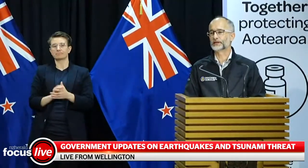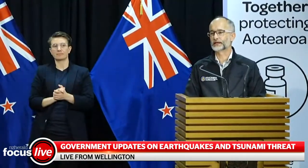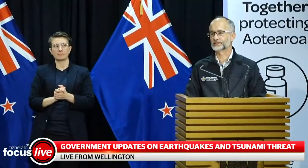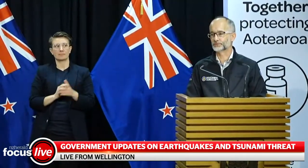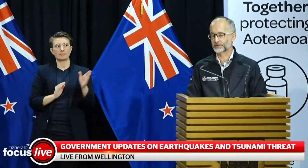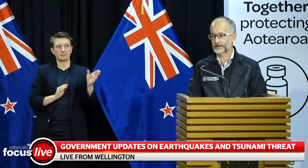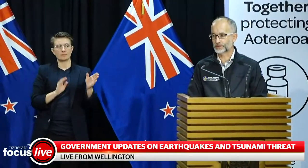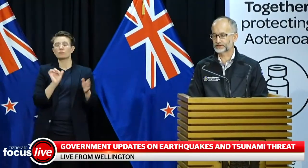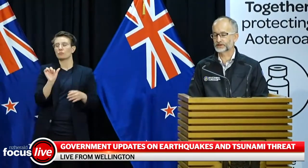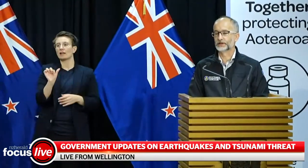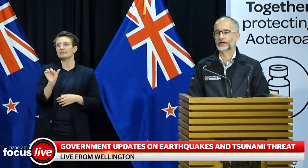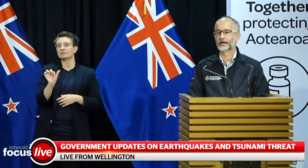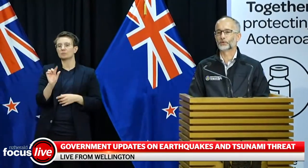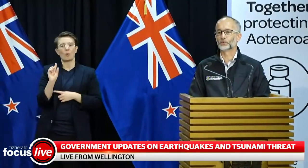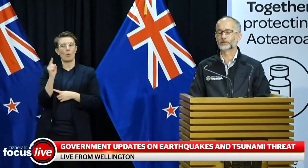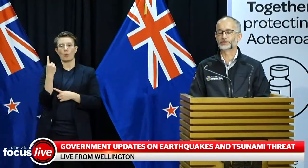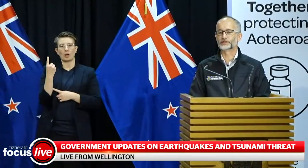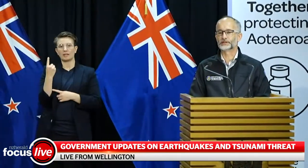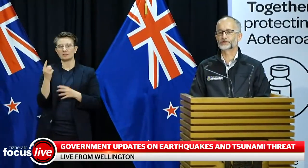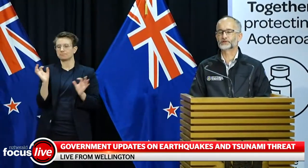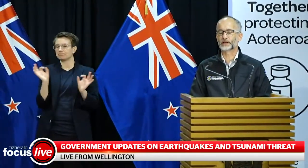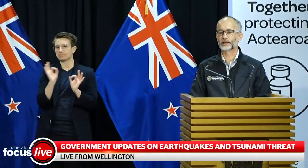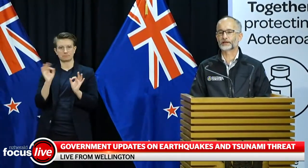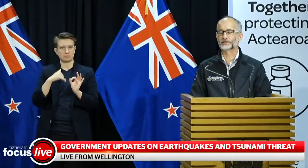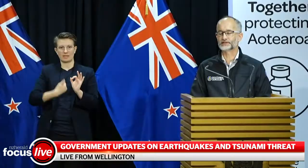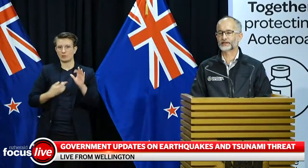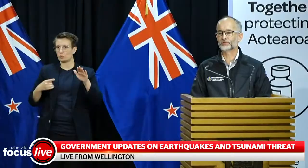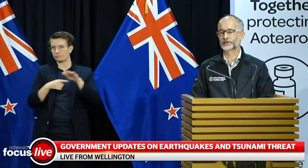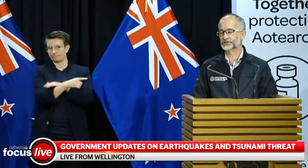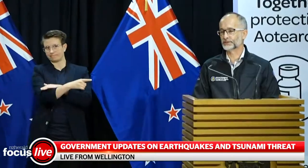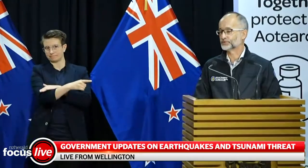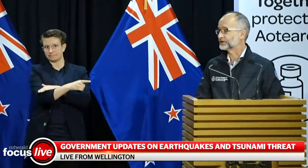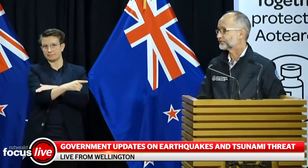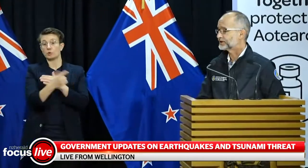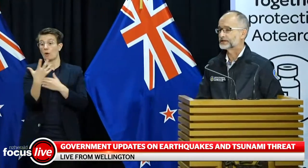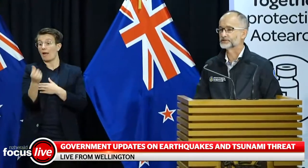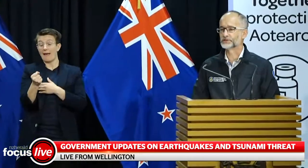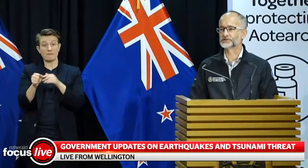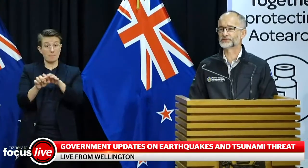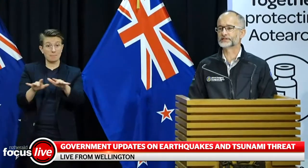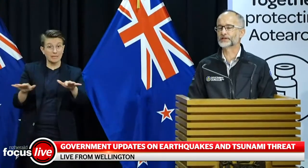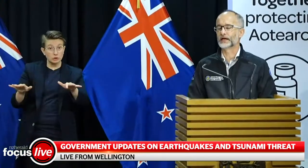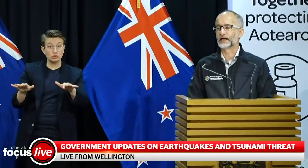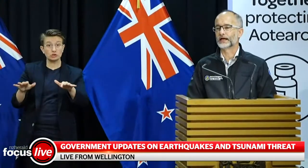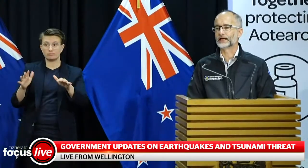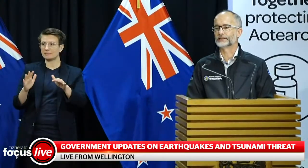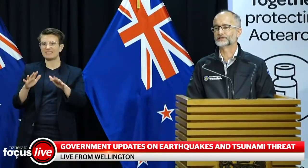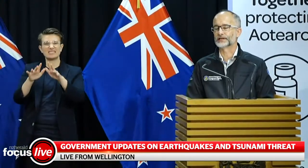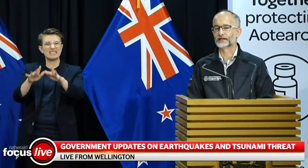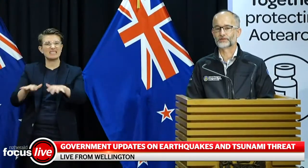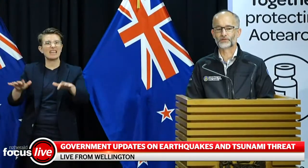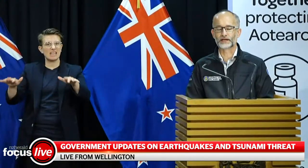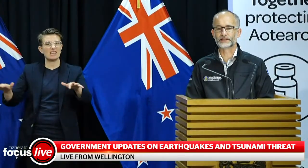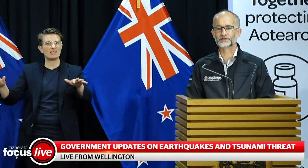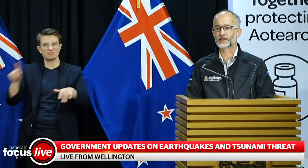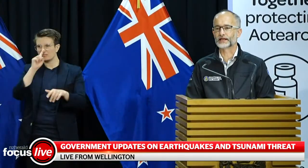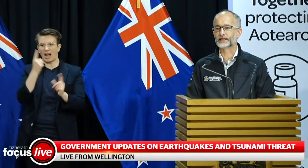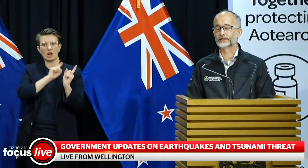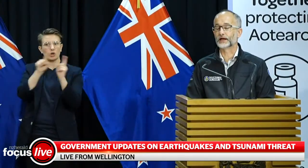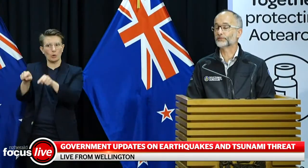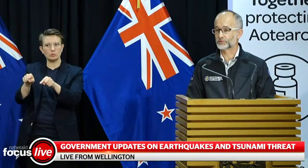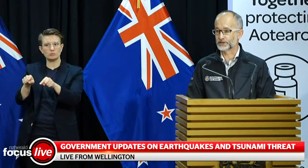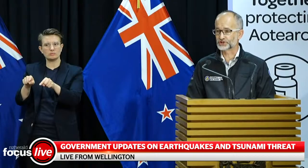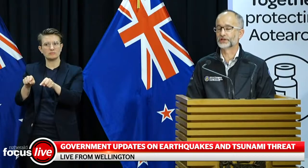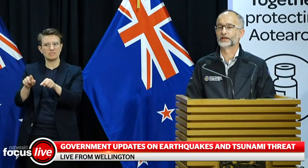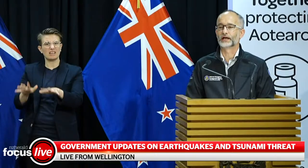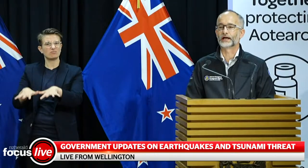regions that are being asked to evacuate. Auckland does have a beach and marine threat, as the Minister says, and they need to